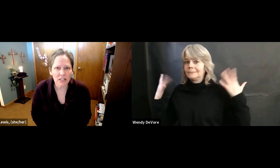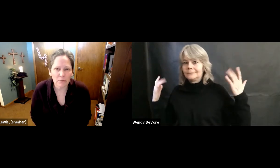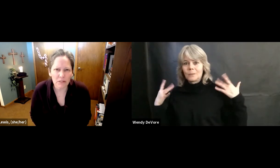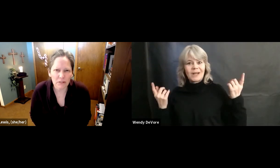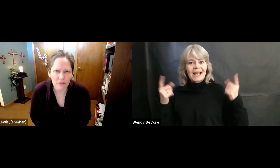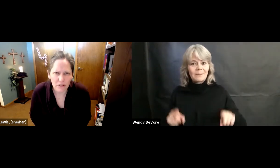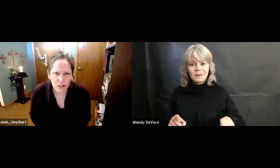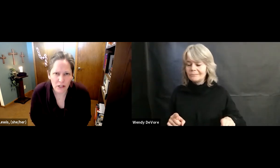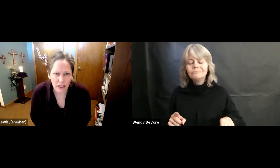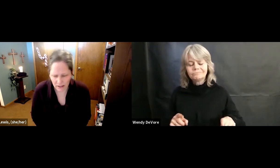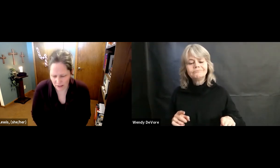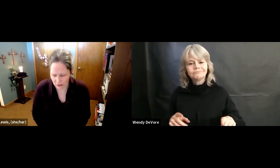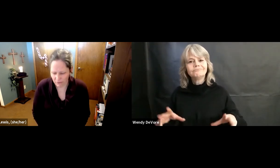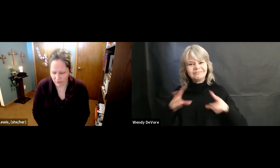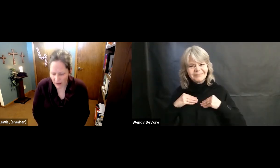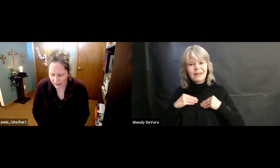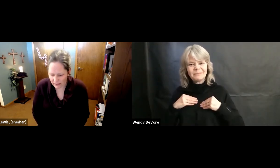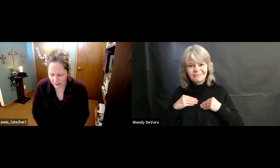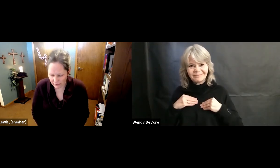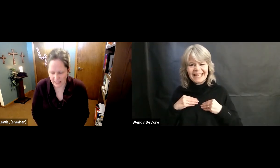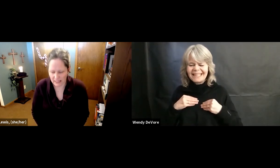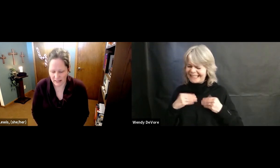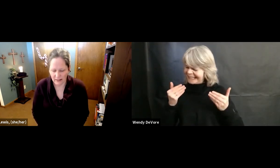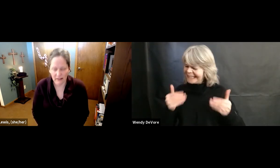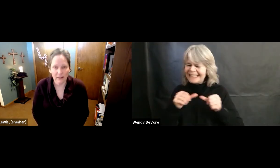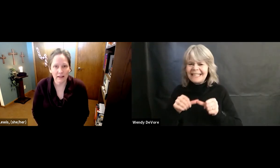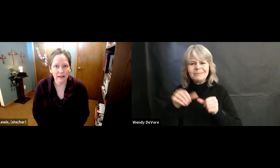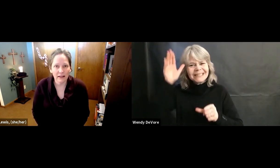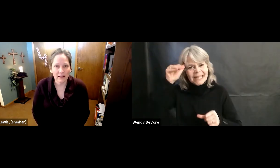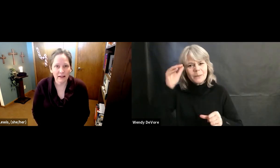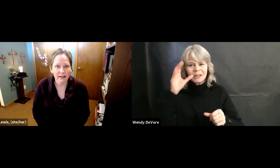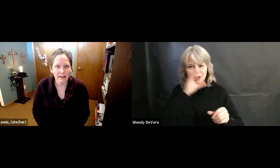Instead, she keeps searching until she finally finds it.